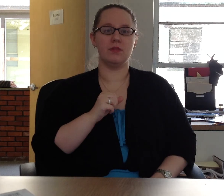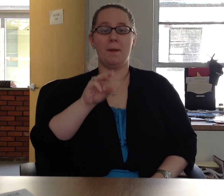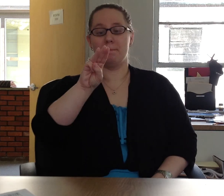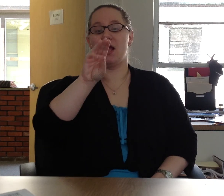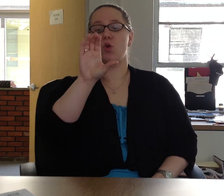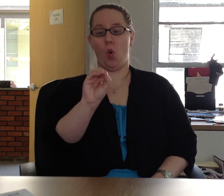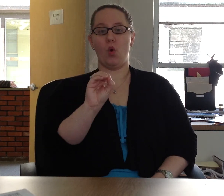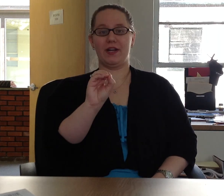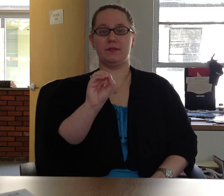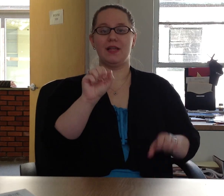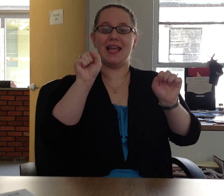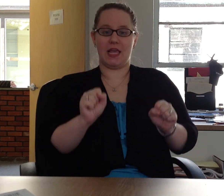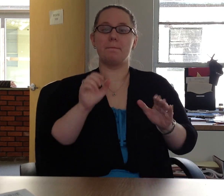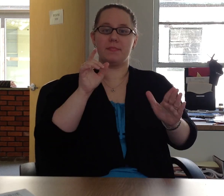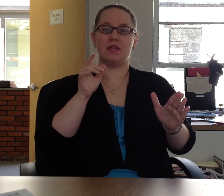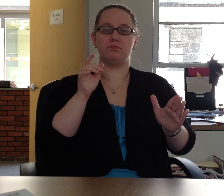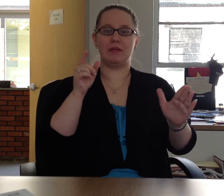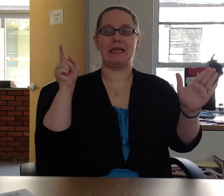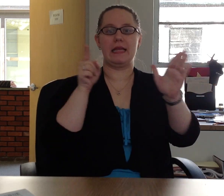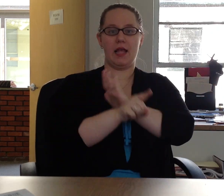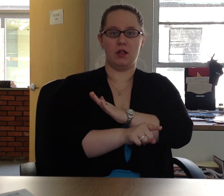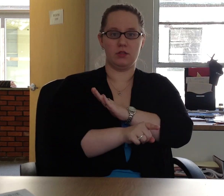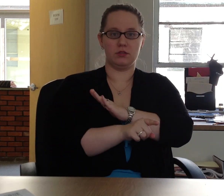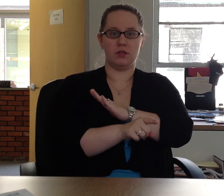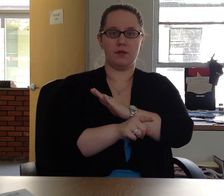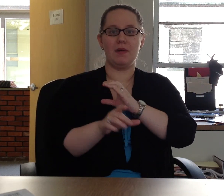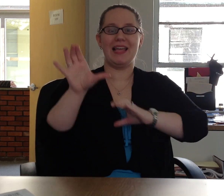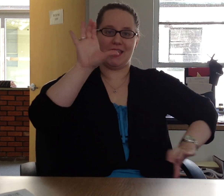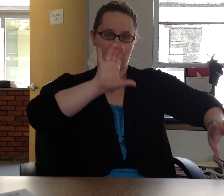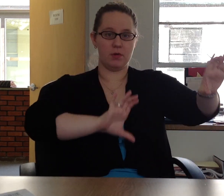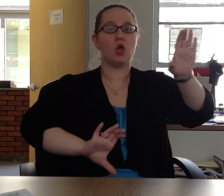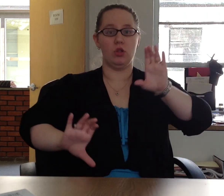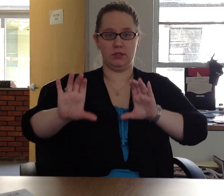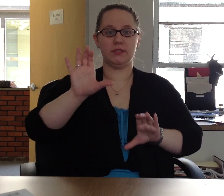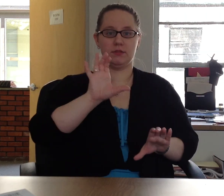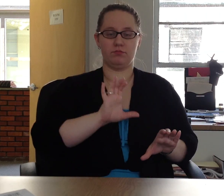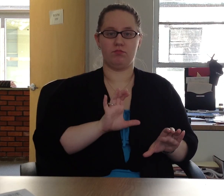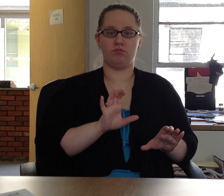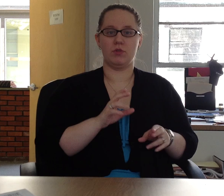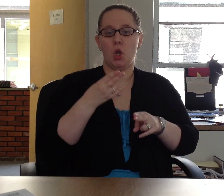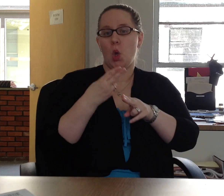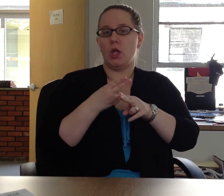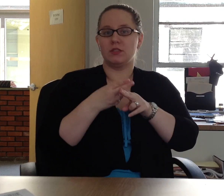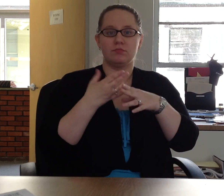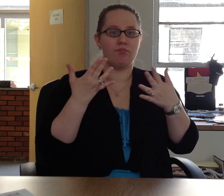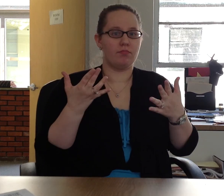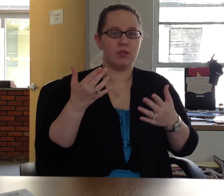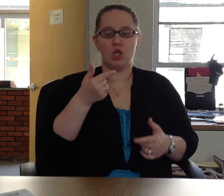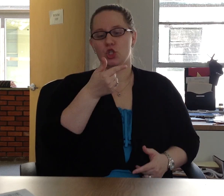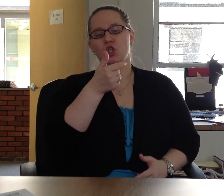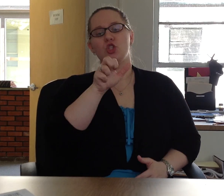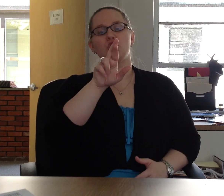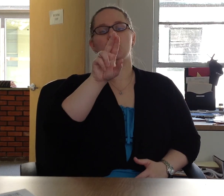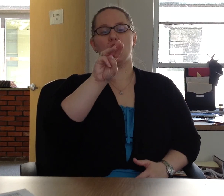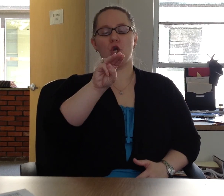Microorganisms can be destroyed by chemical agents. These are called germicides or